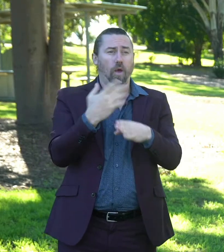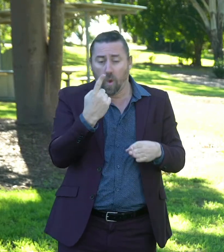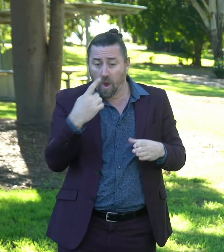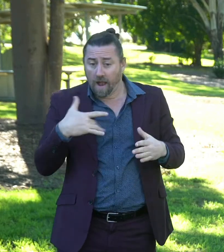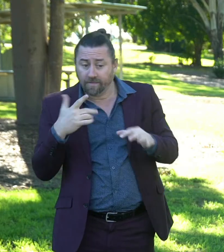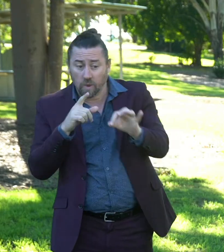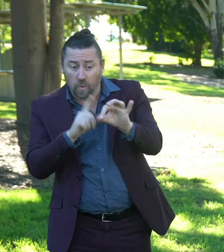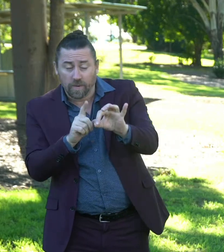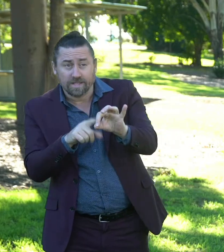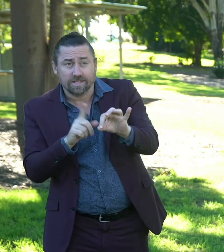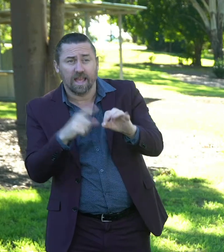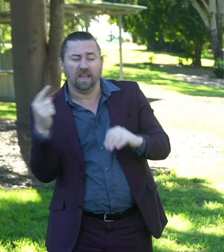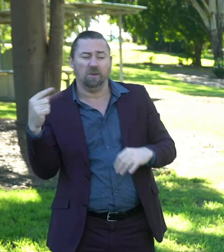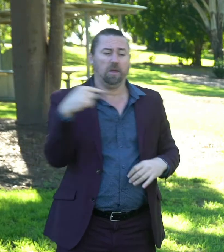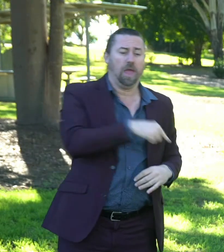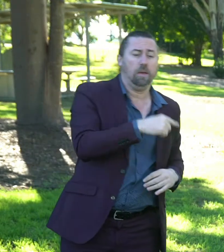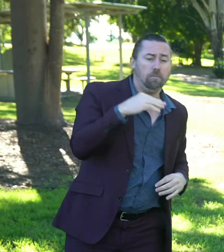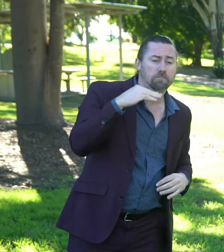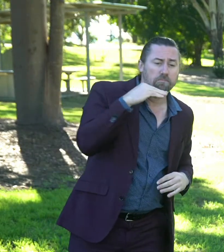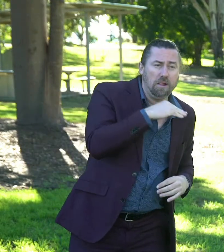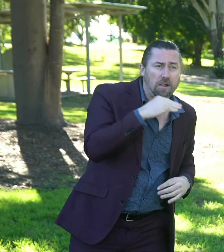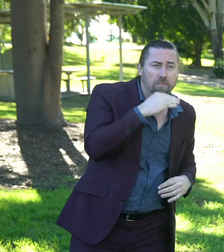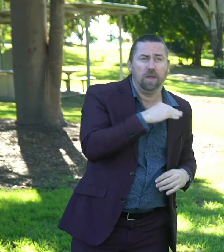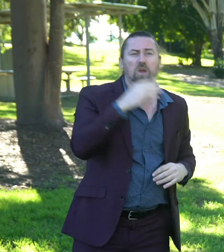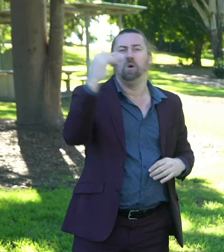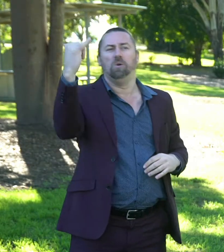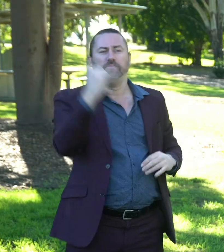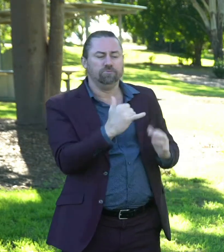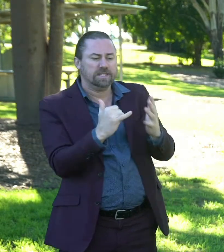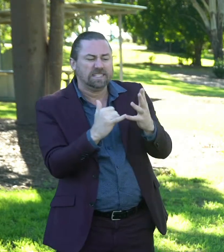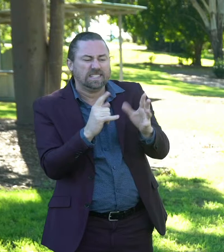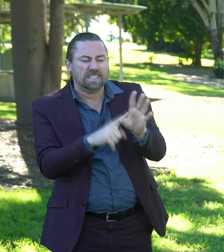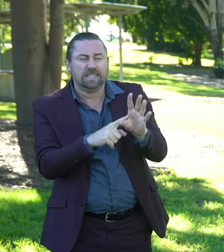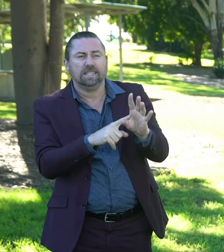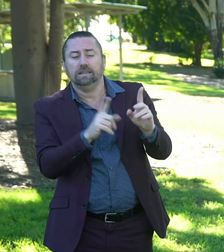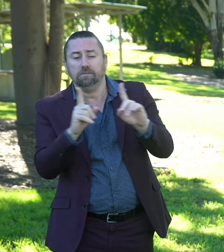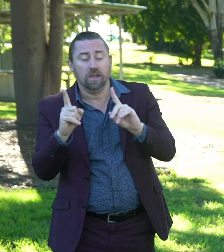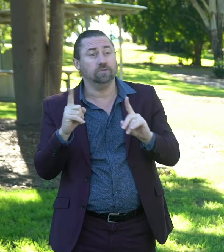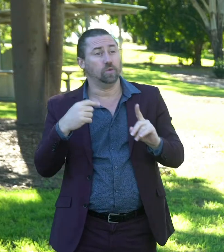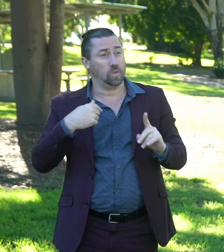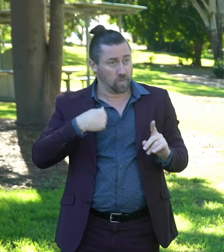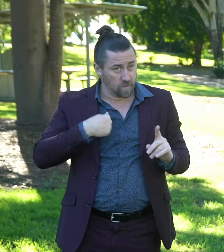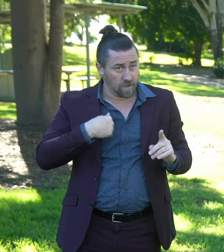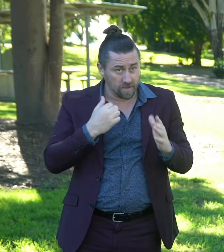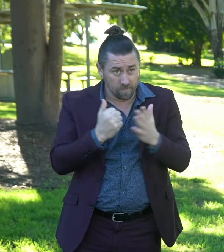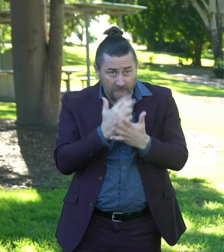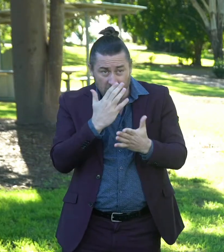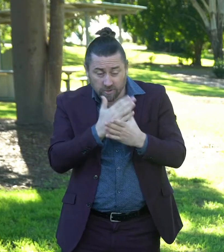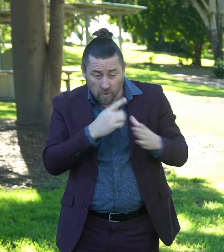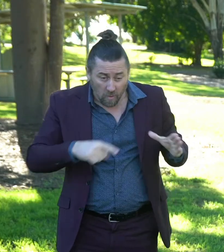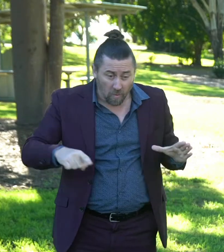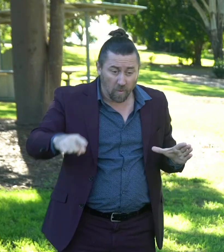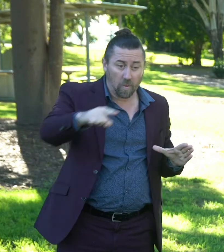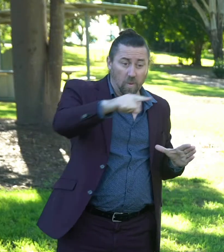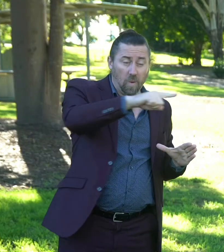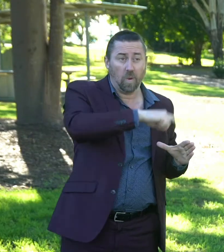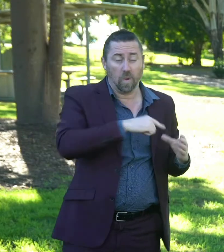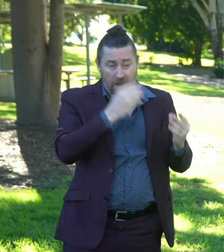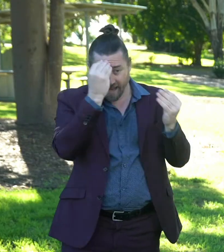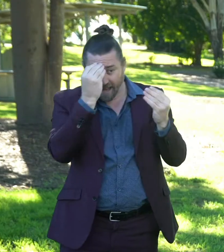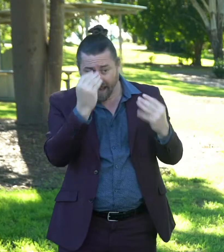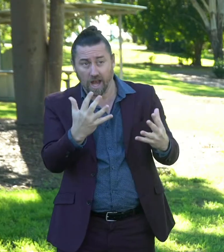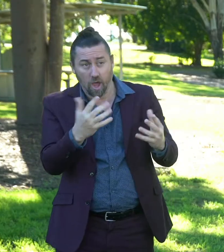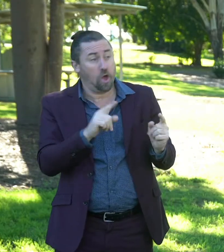flights, flying down to Melbourne and to Sydney. So we'll be making sure that those people are contacted. If they're back